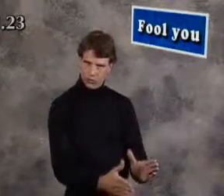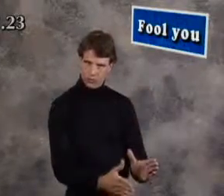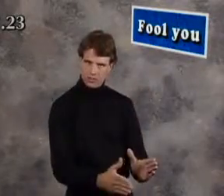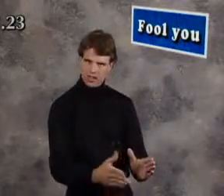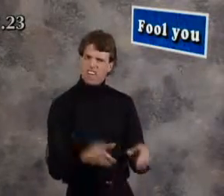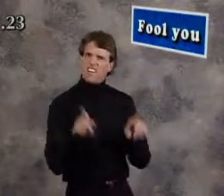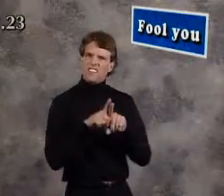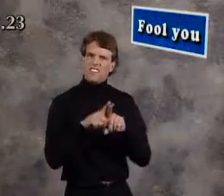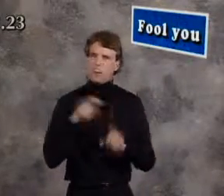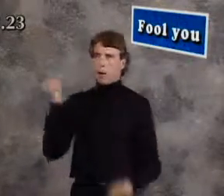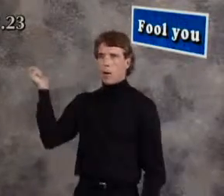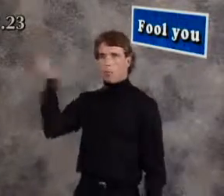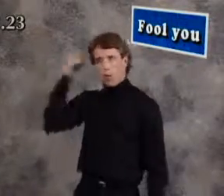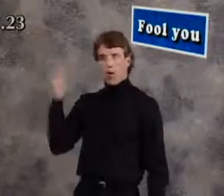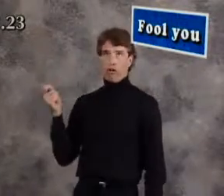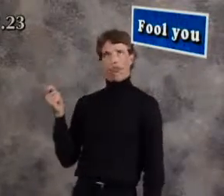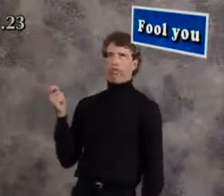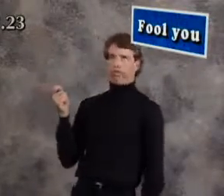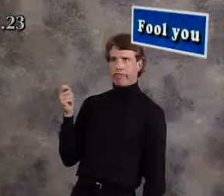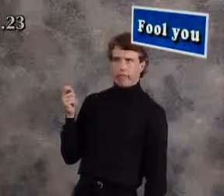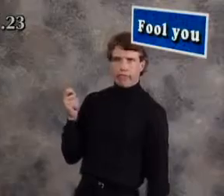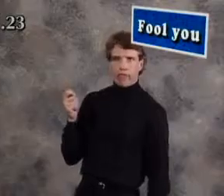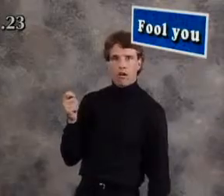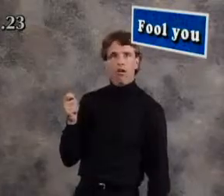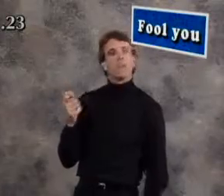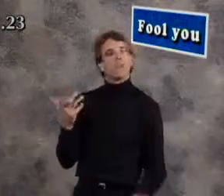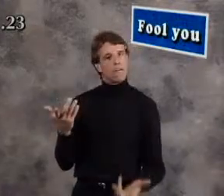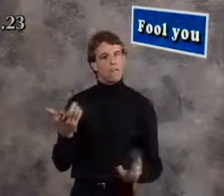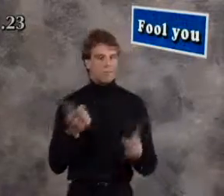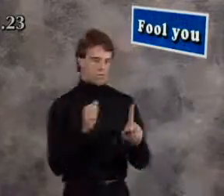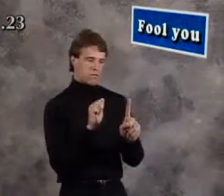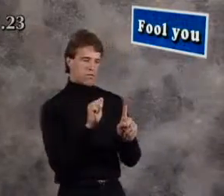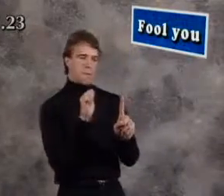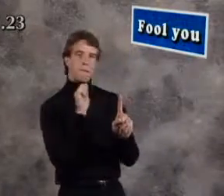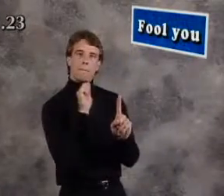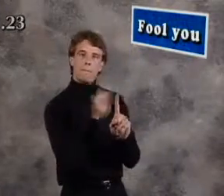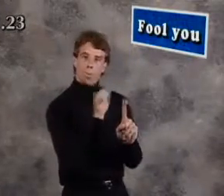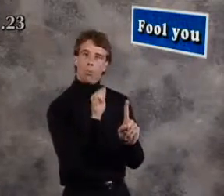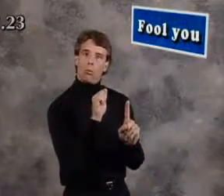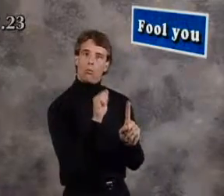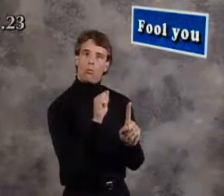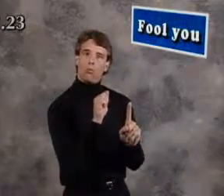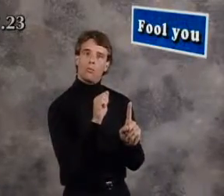finger represents a person, and the other hand is hitting the person. Fool you.